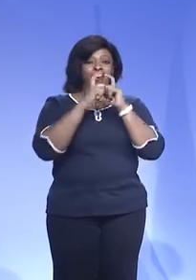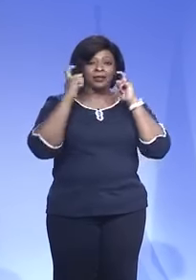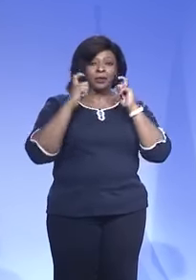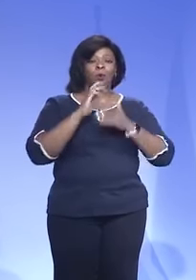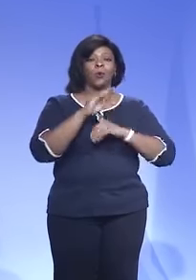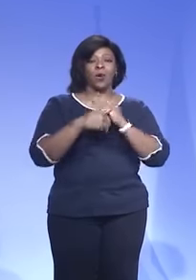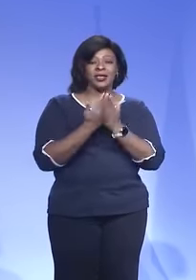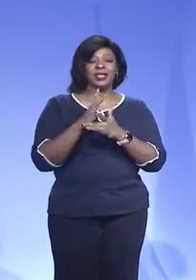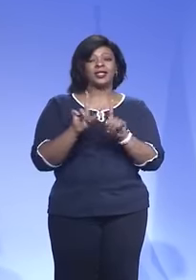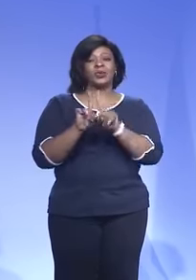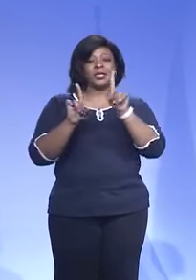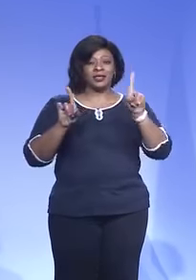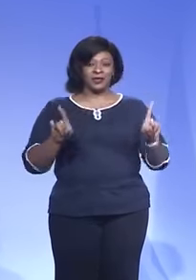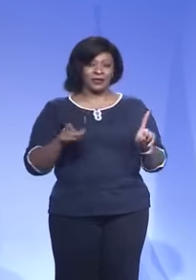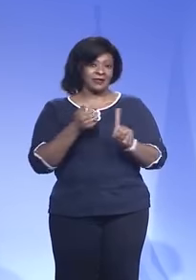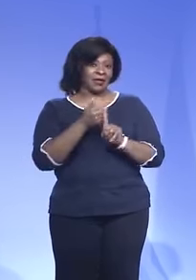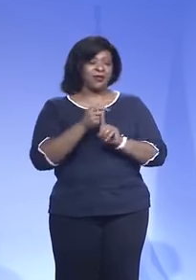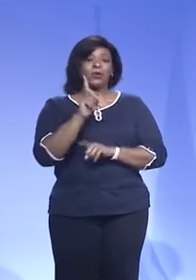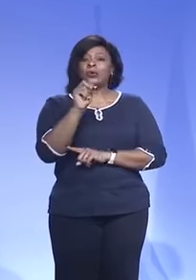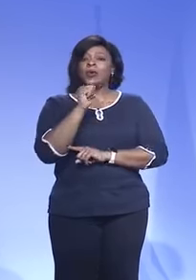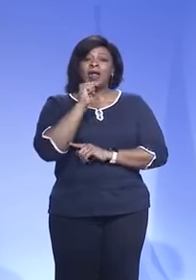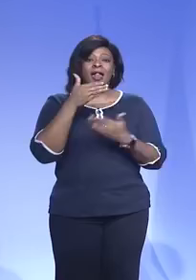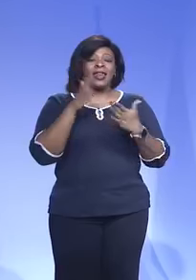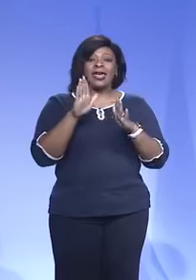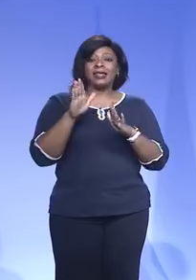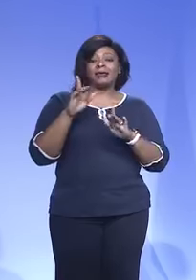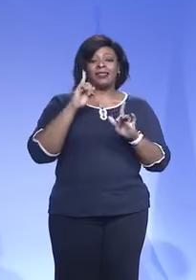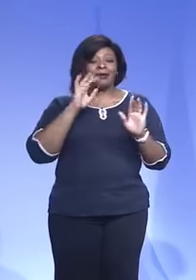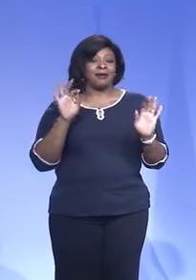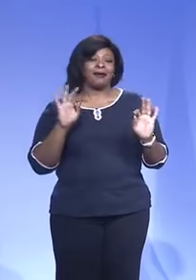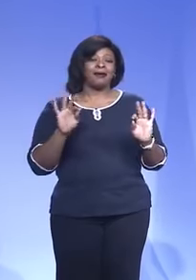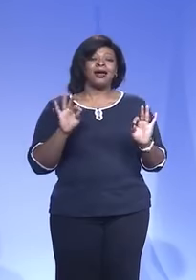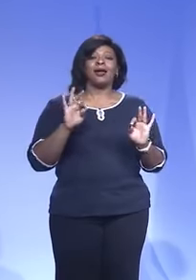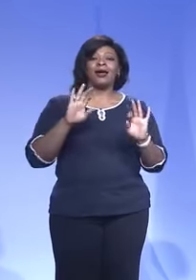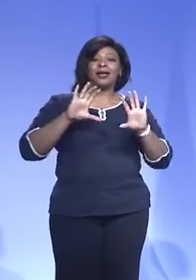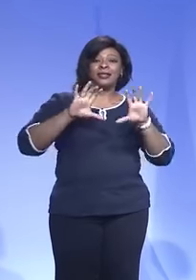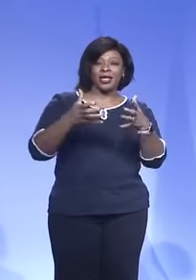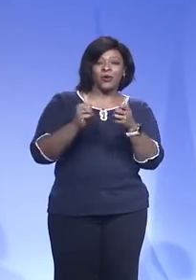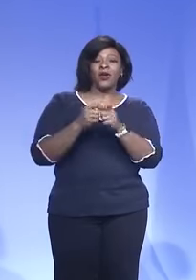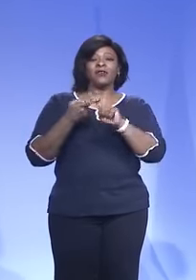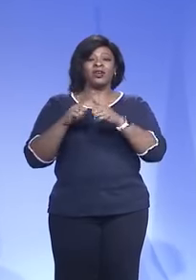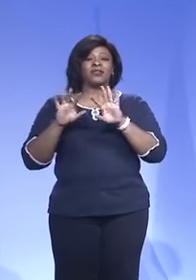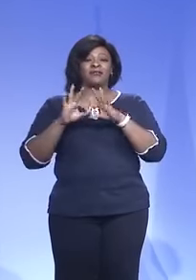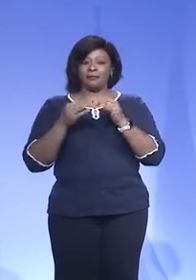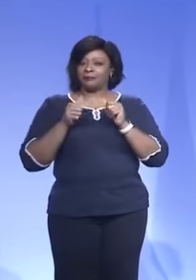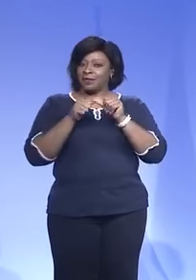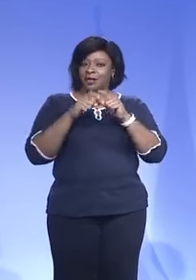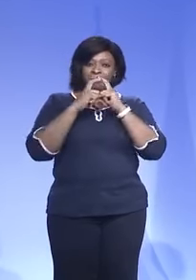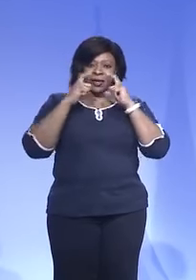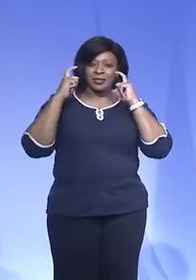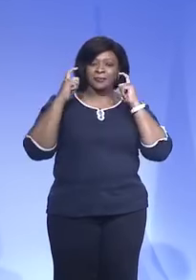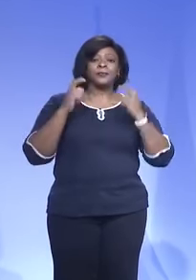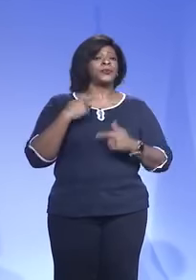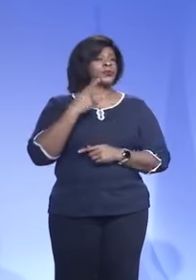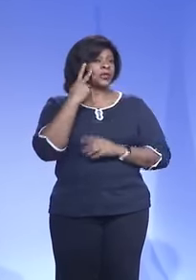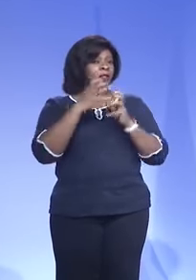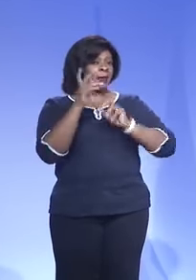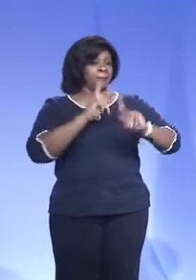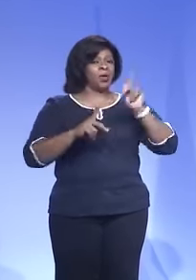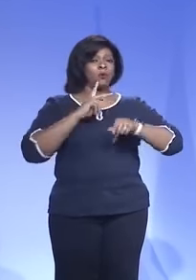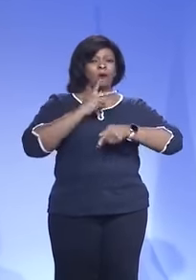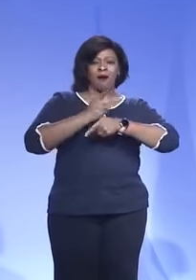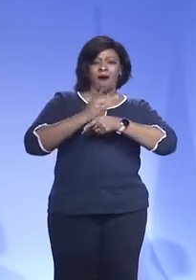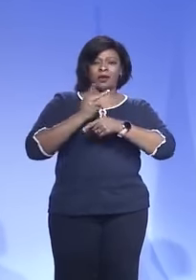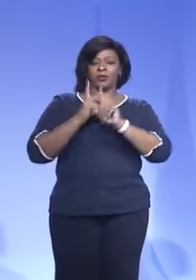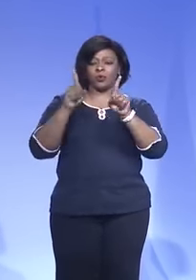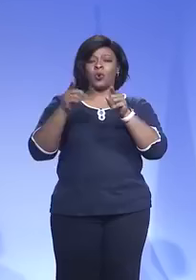hands, distance yourselves, and do not let your guard down in informal settings with friends and family. We see a lot of people that are very cautious as they